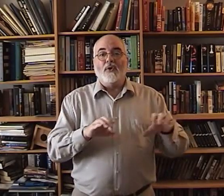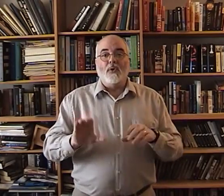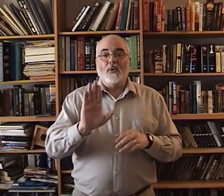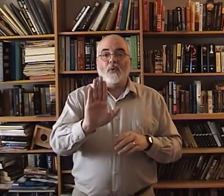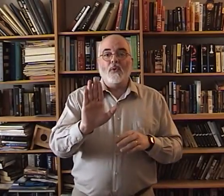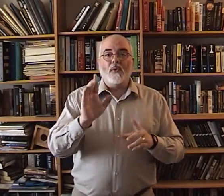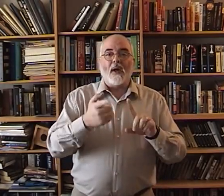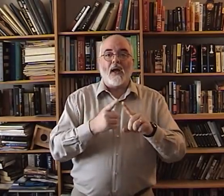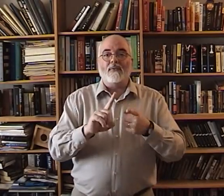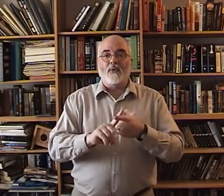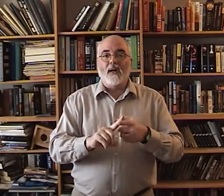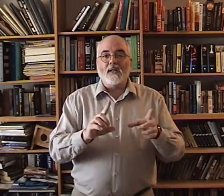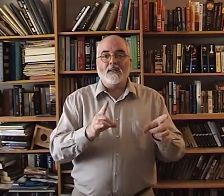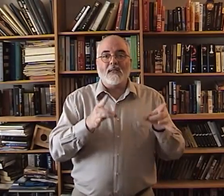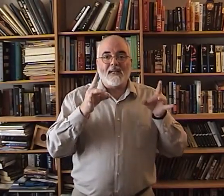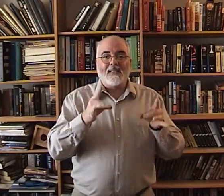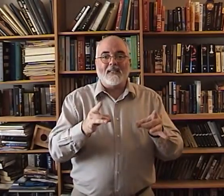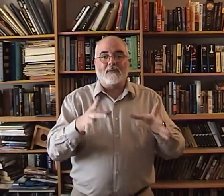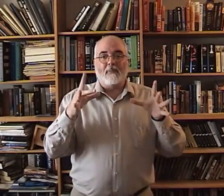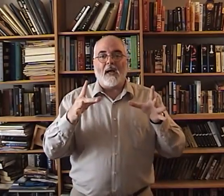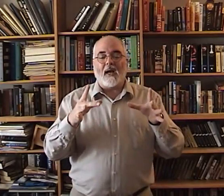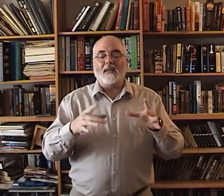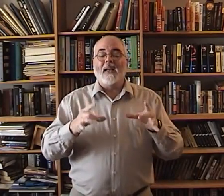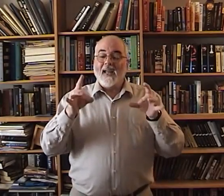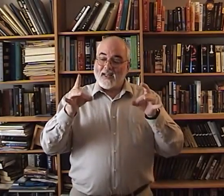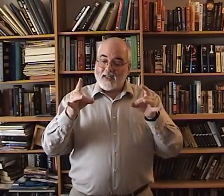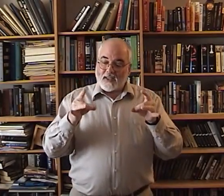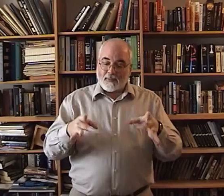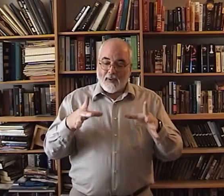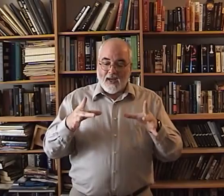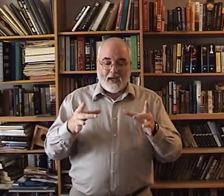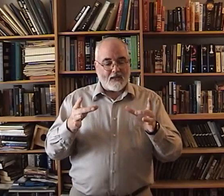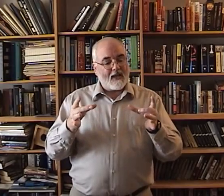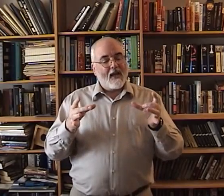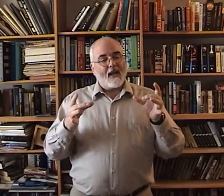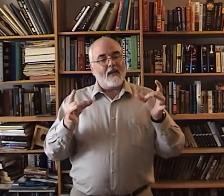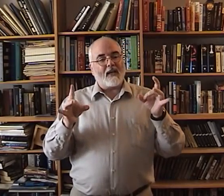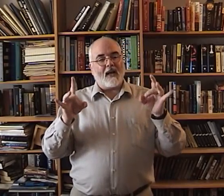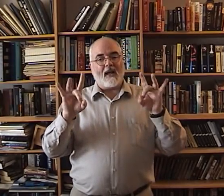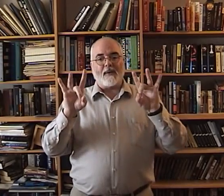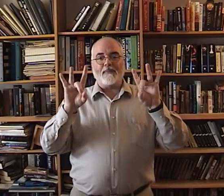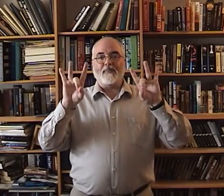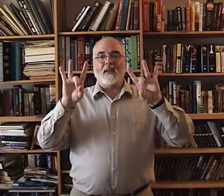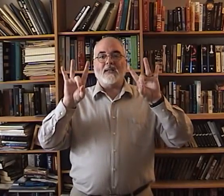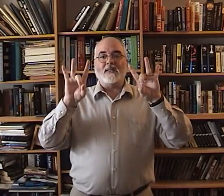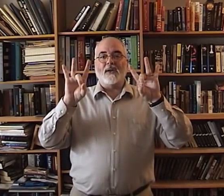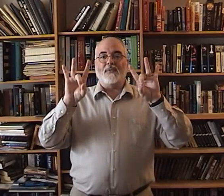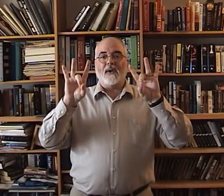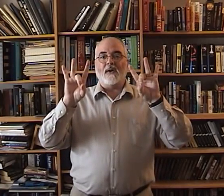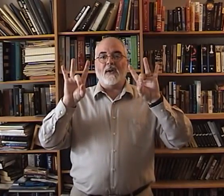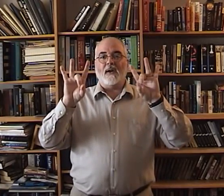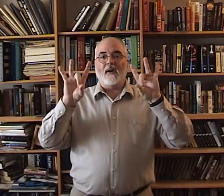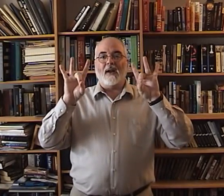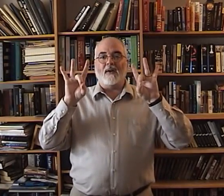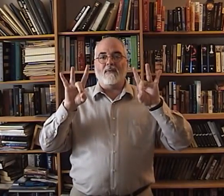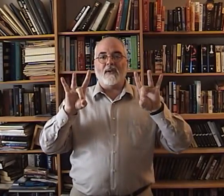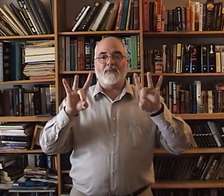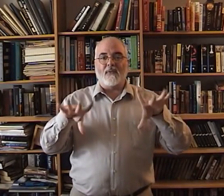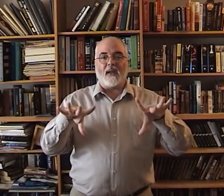Do thy friends despise? Despise. It's kind of like the center finger here, and it's flicking